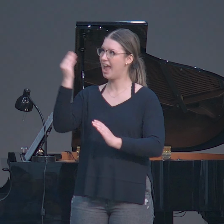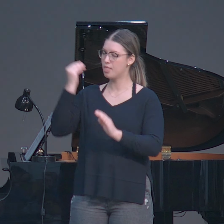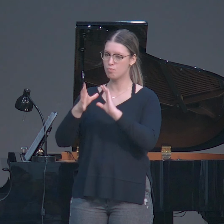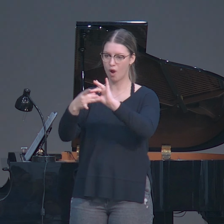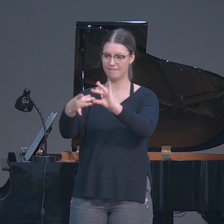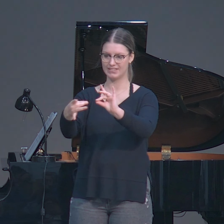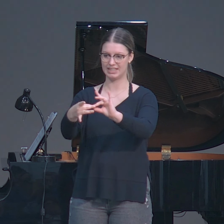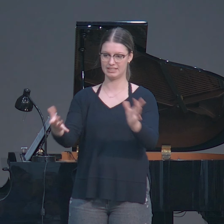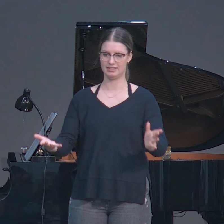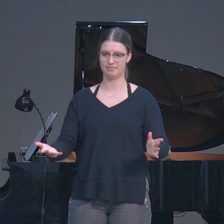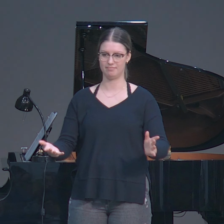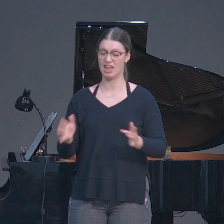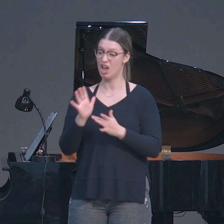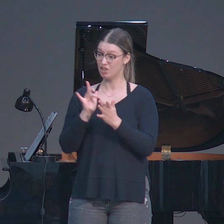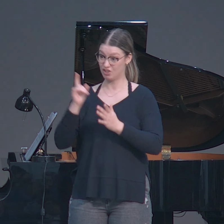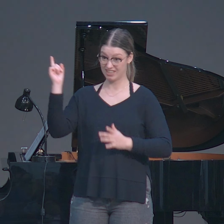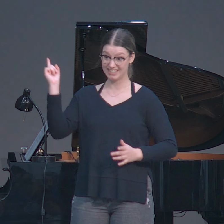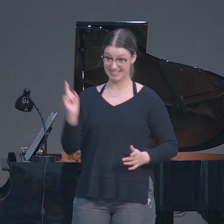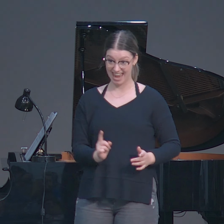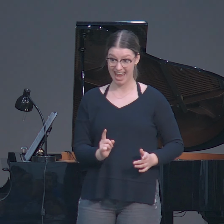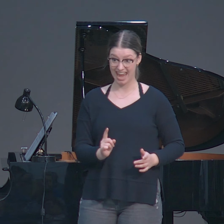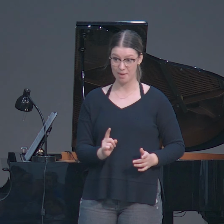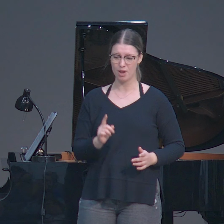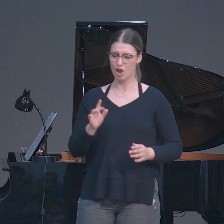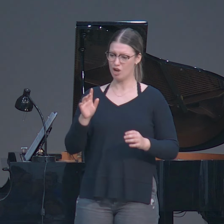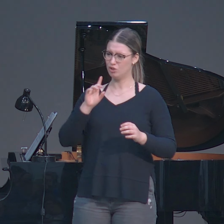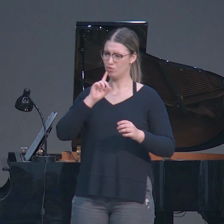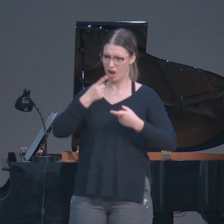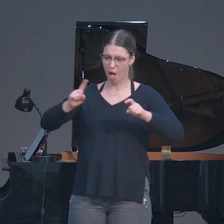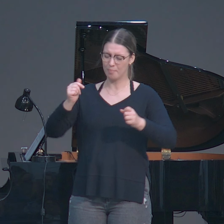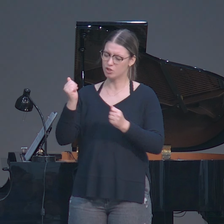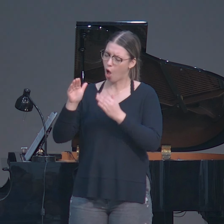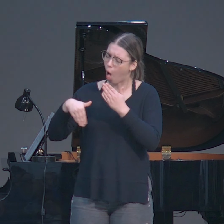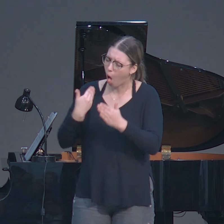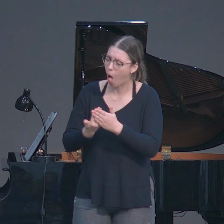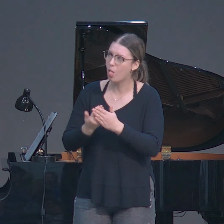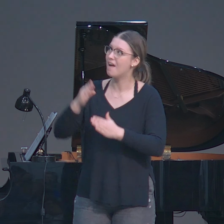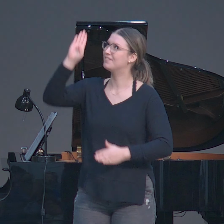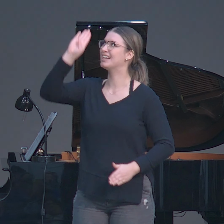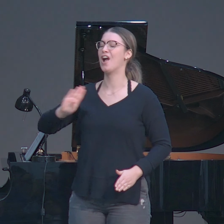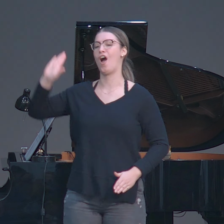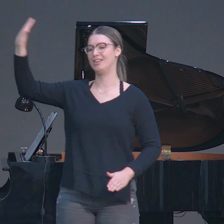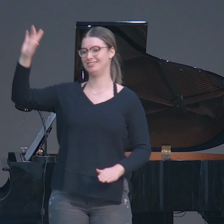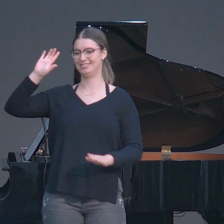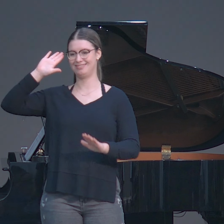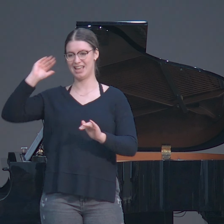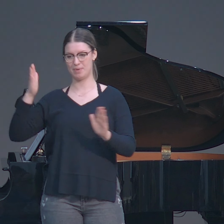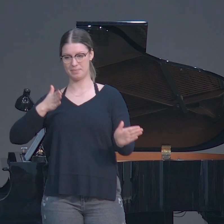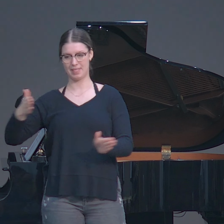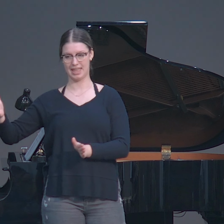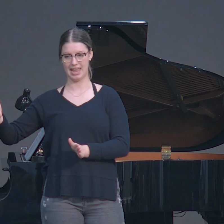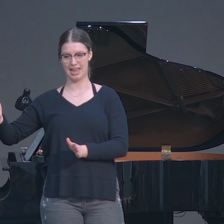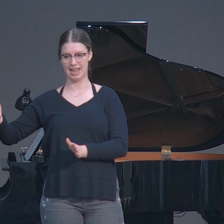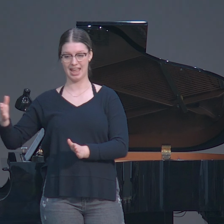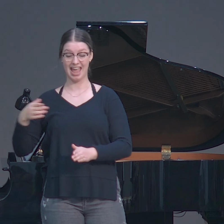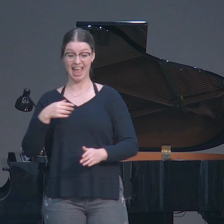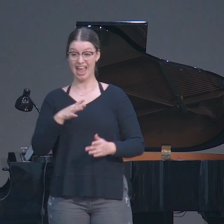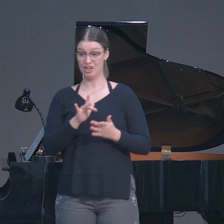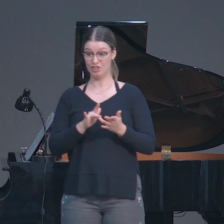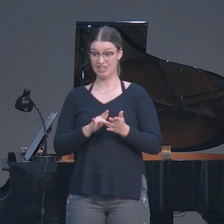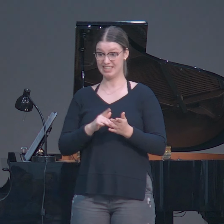Oh, Jesus came to meet every single one of God's expectations. And he never let him